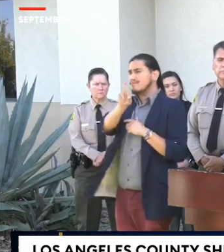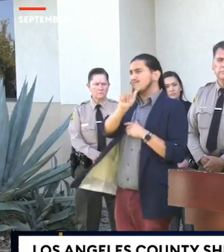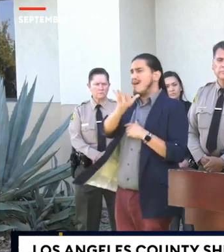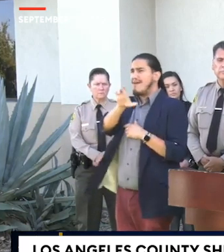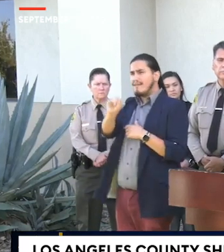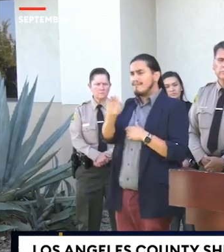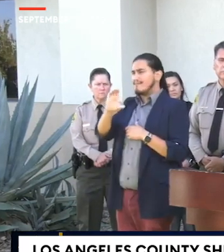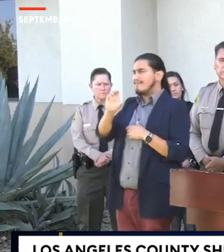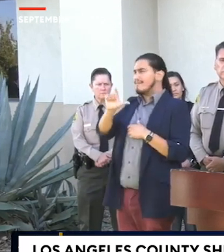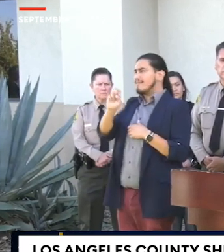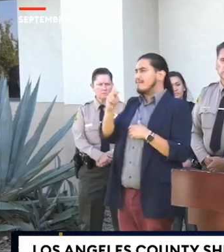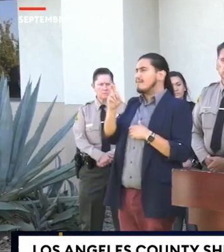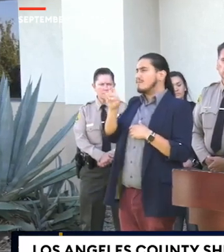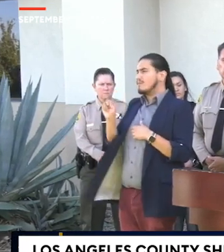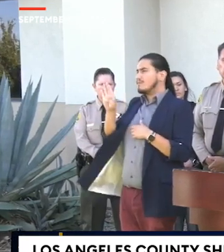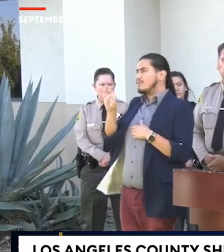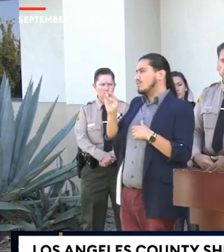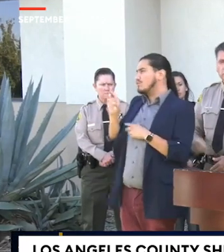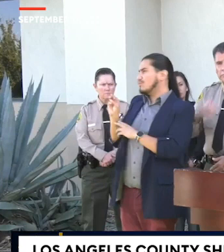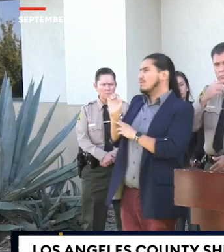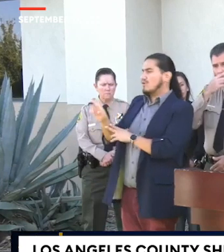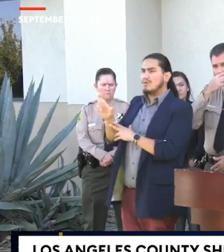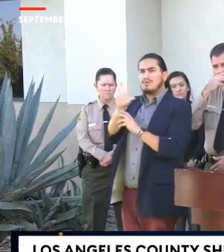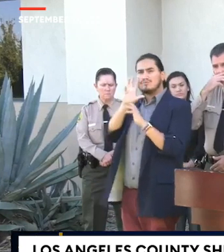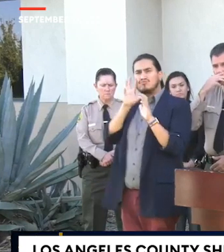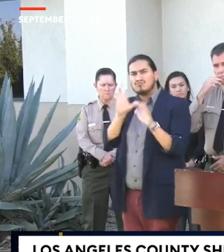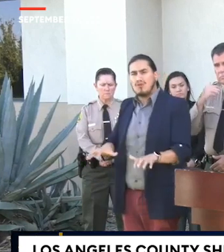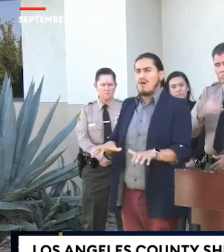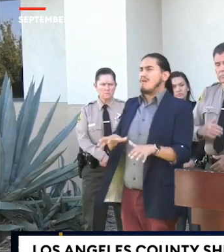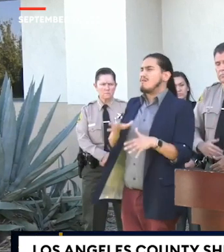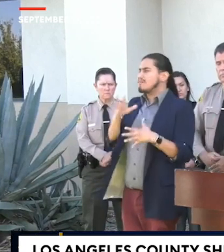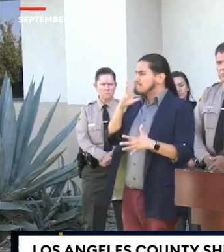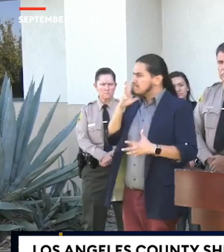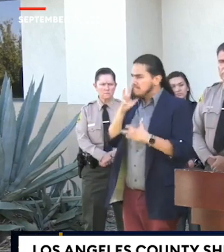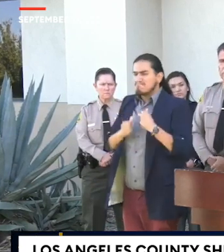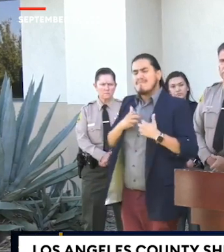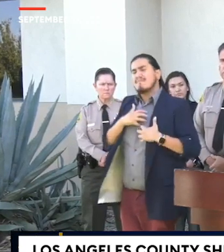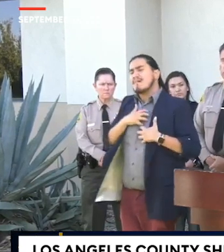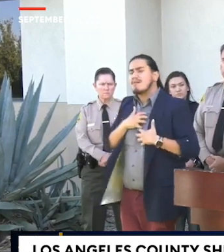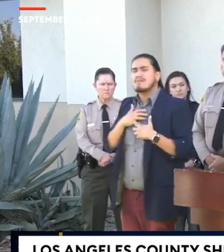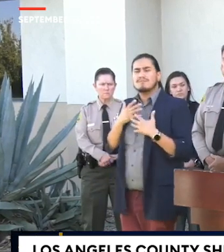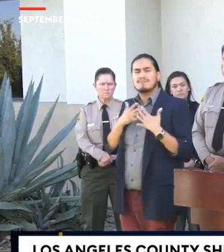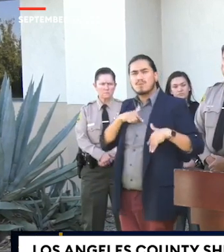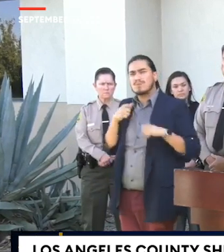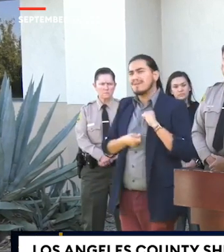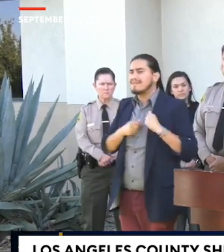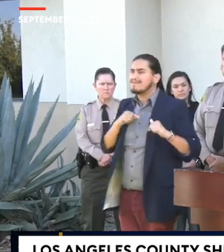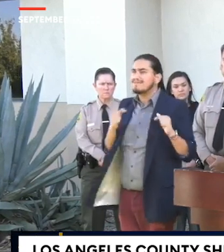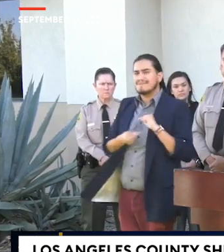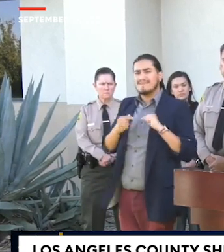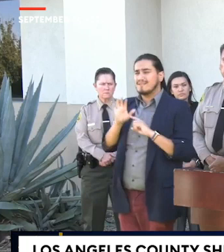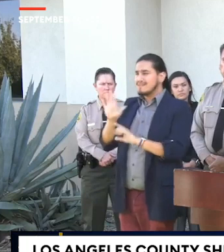Clinkunbroomer has unleashed shock, anger, and grief. His senseless